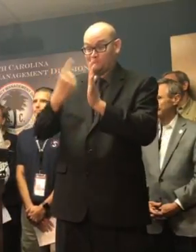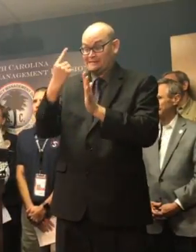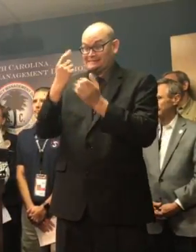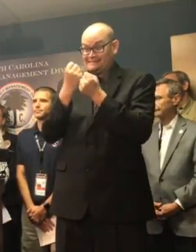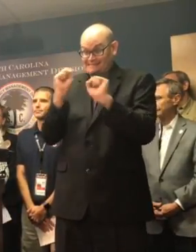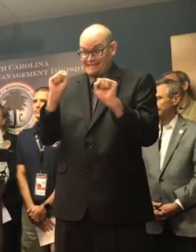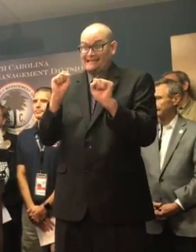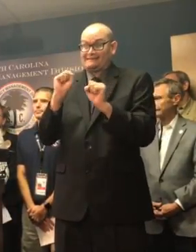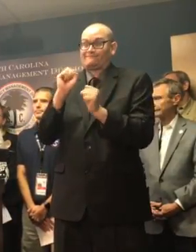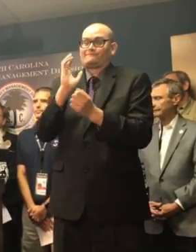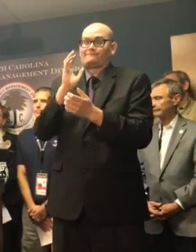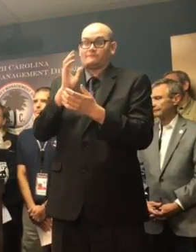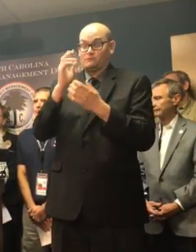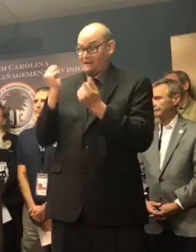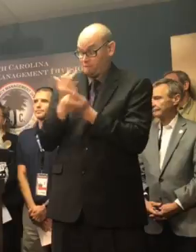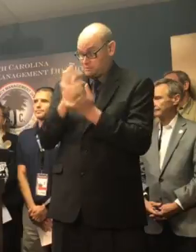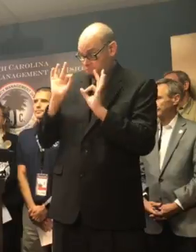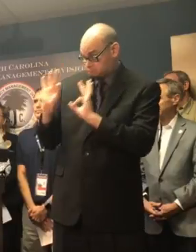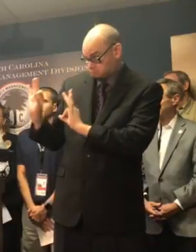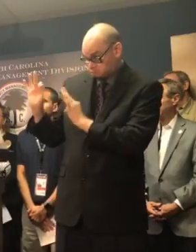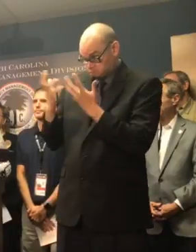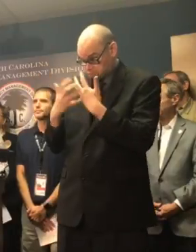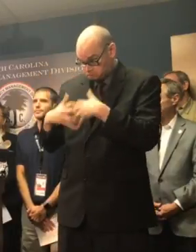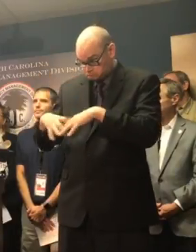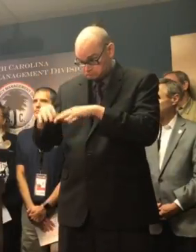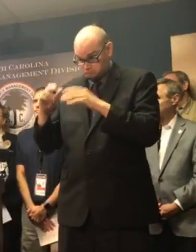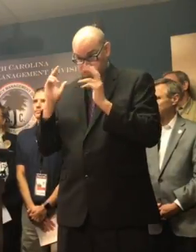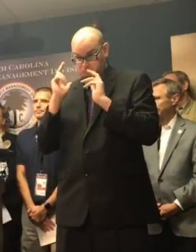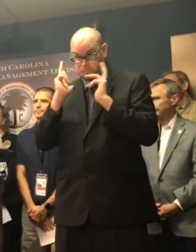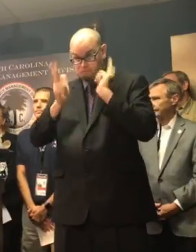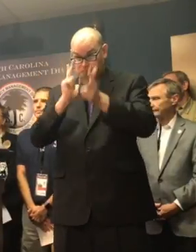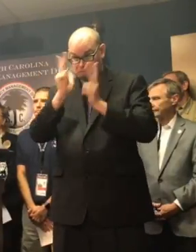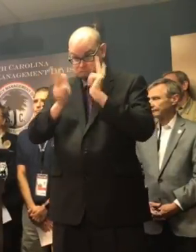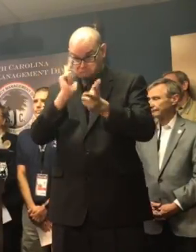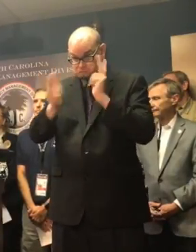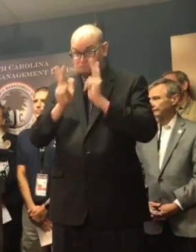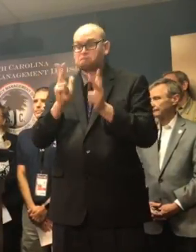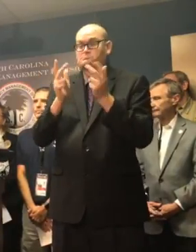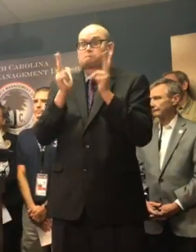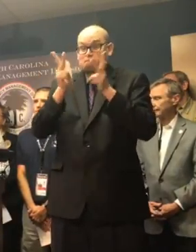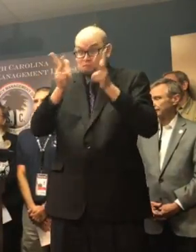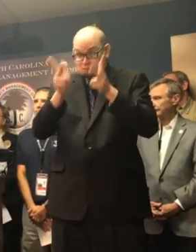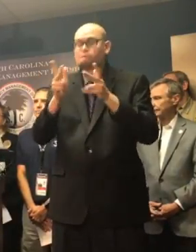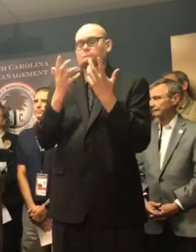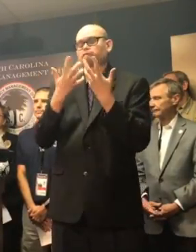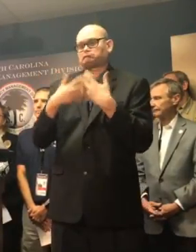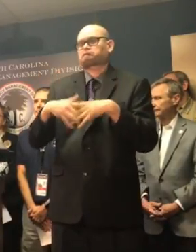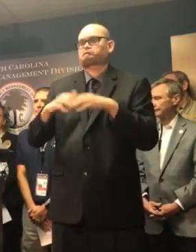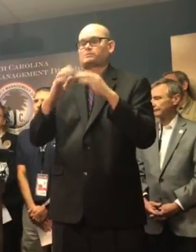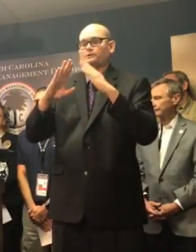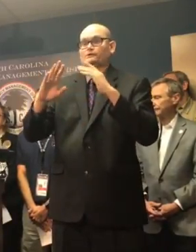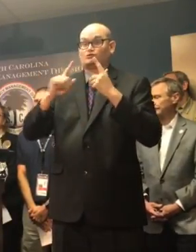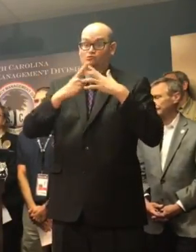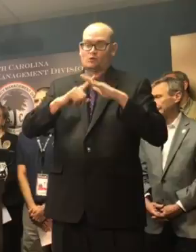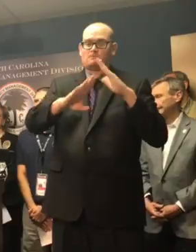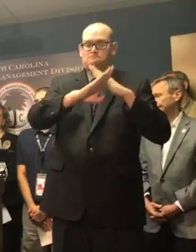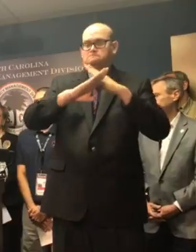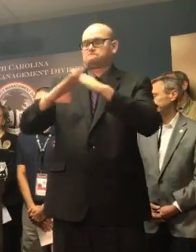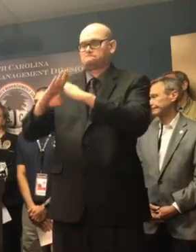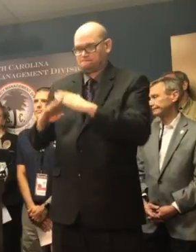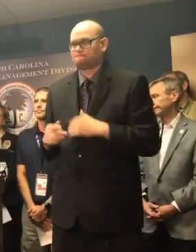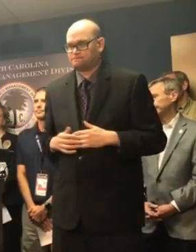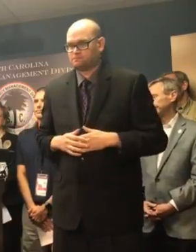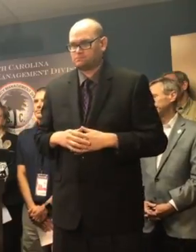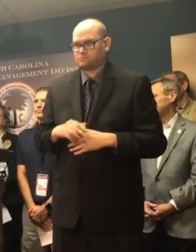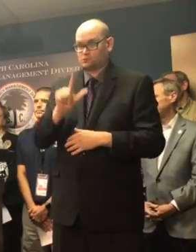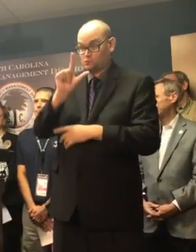that tomorrow. That means if you want to drive 26 east, you can. If you want to drive 26 west, you can. But we're hoping that everybody's headed this way. But in